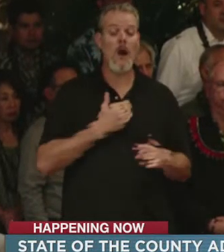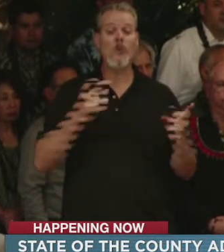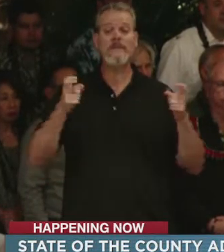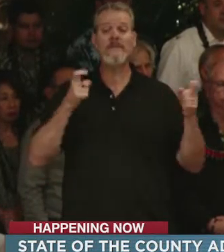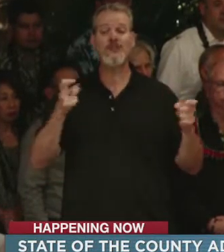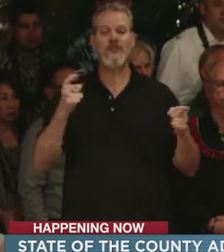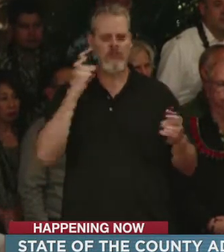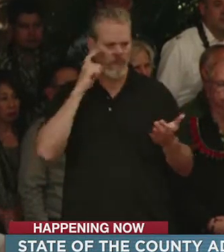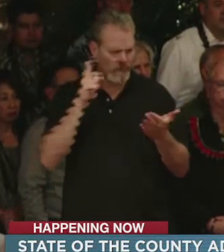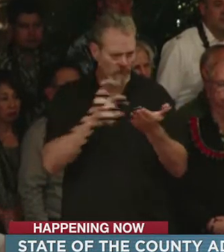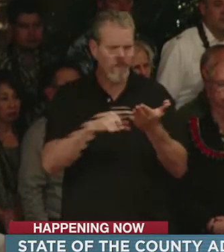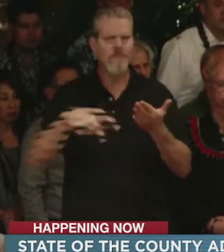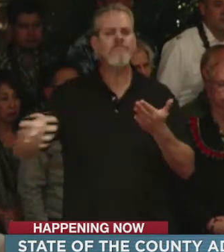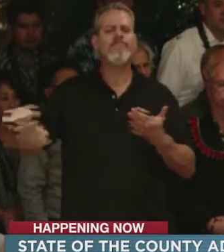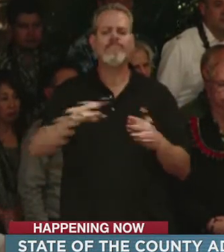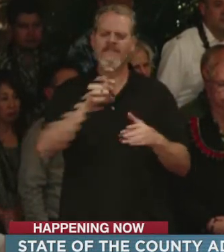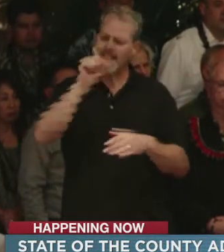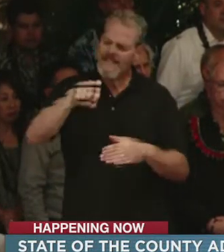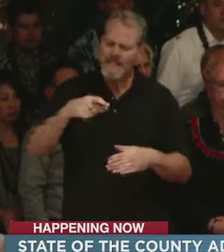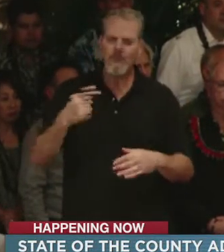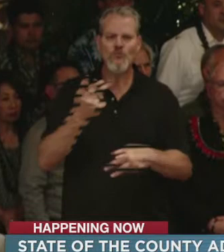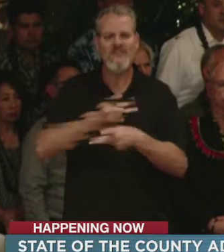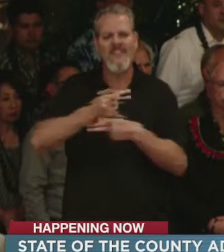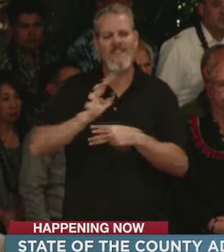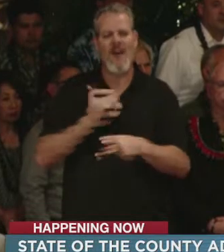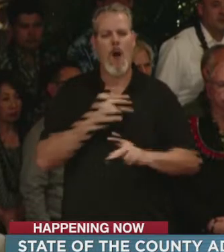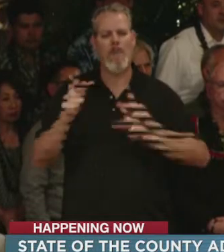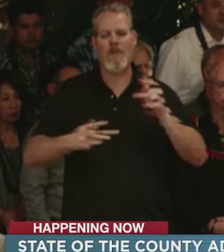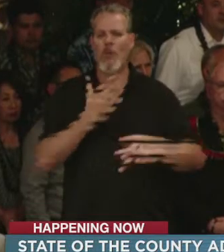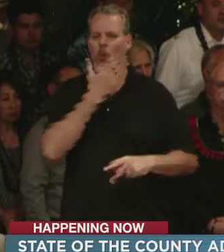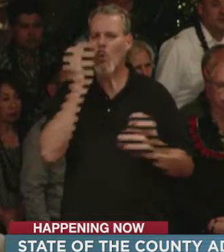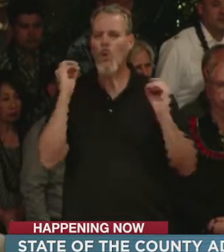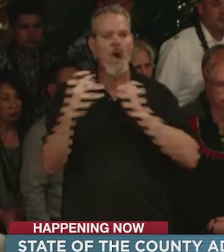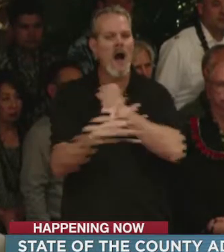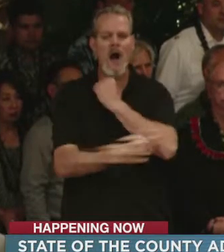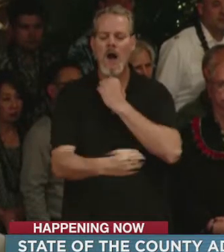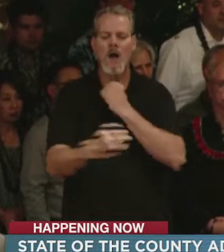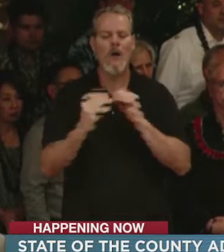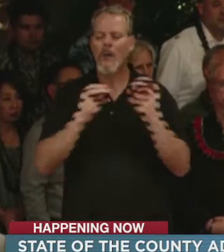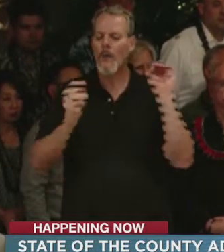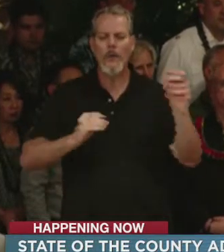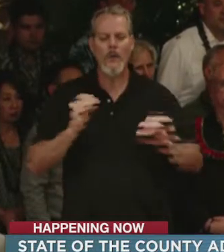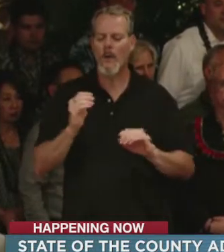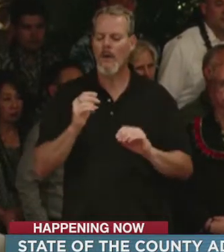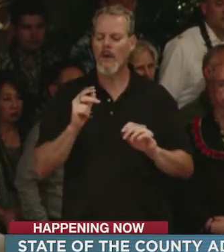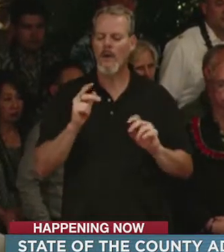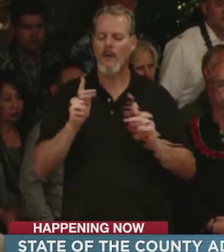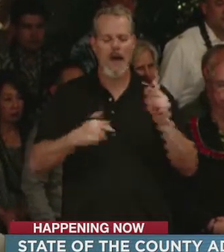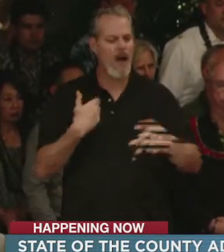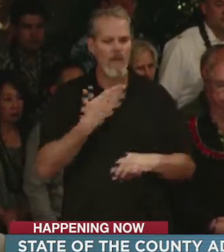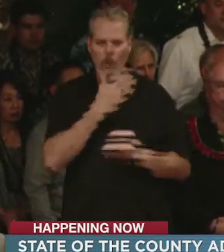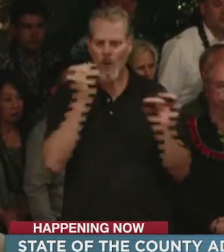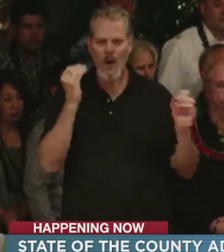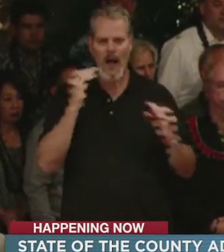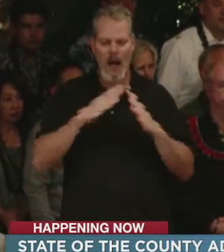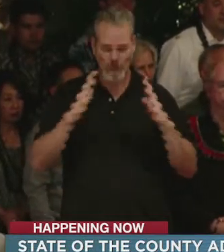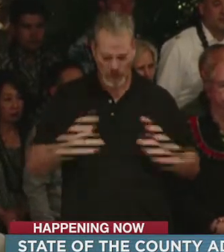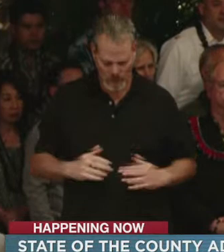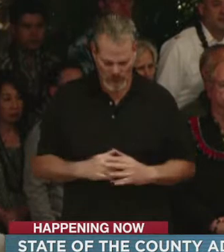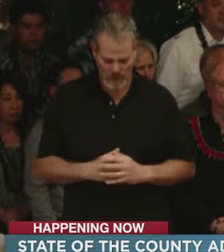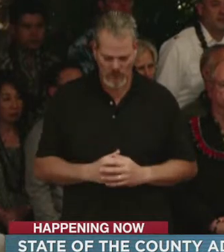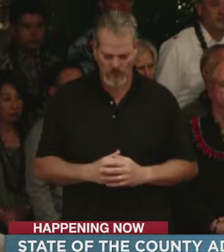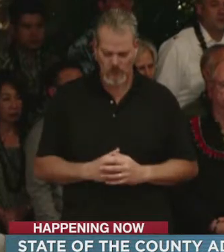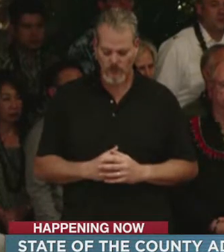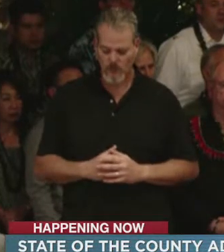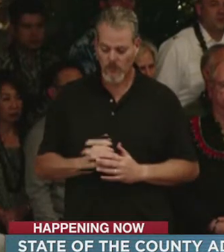care for our houseless population in ways that go beyond shelter. Through the leadership and persistence of